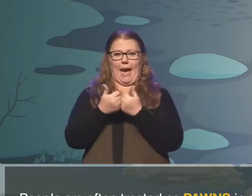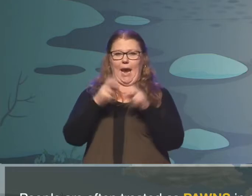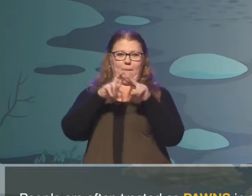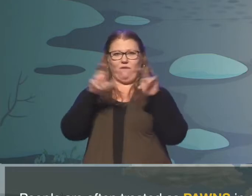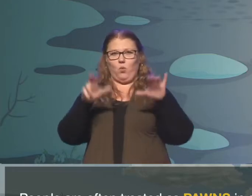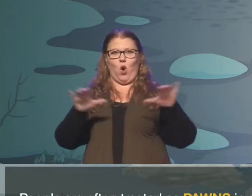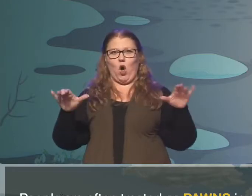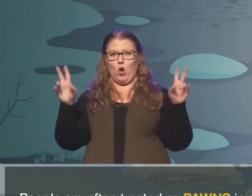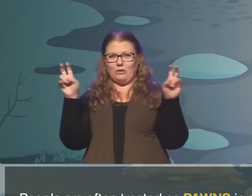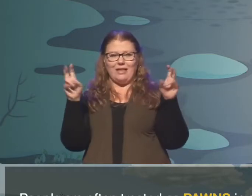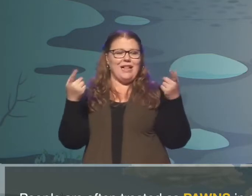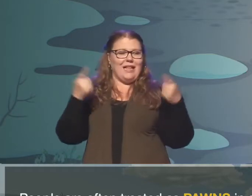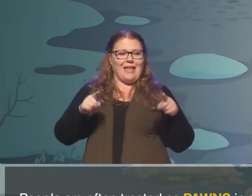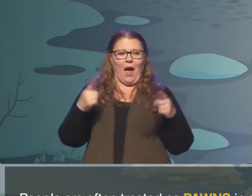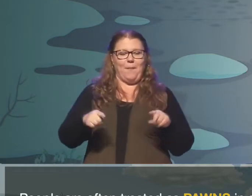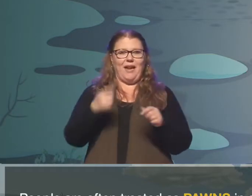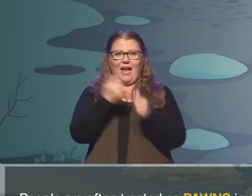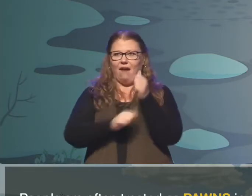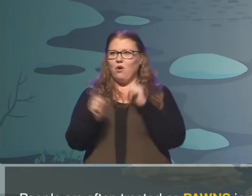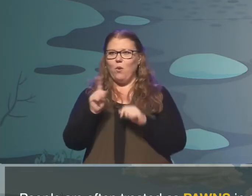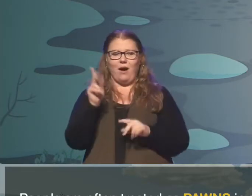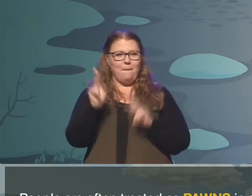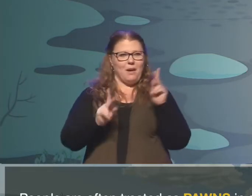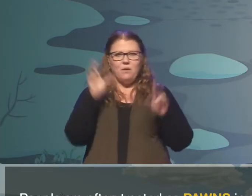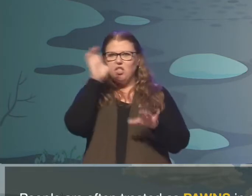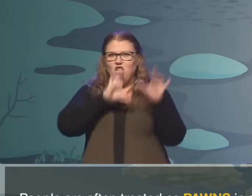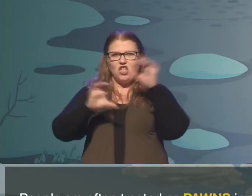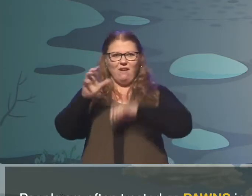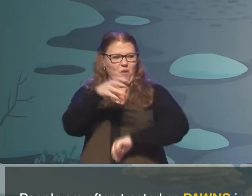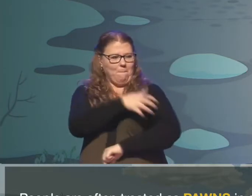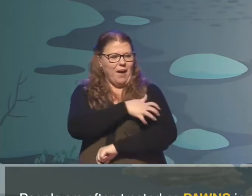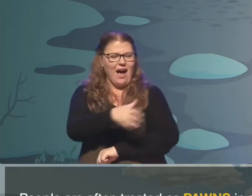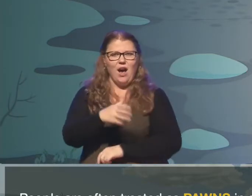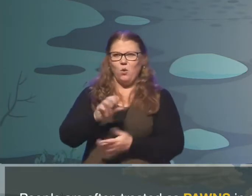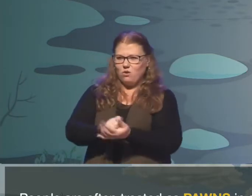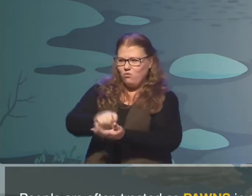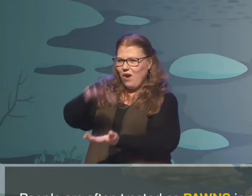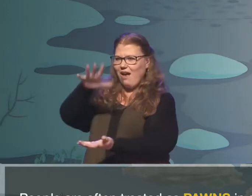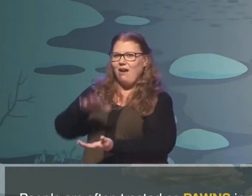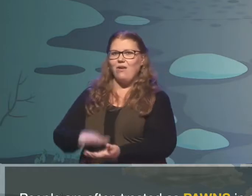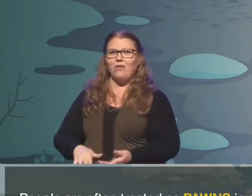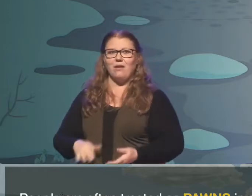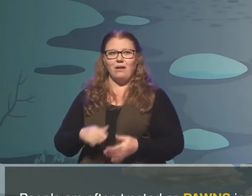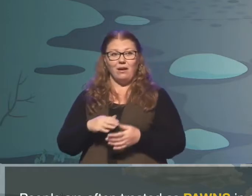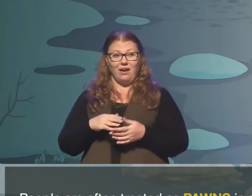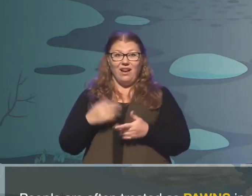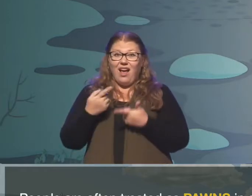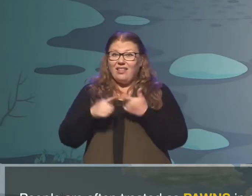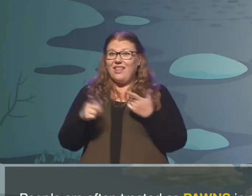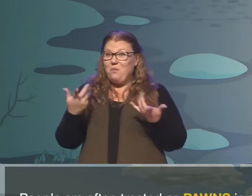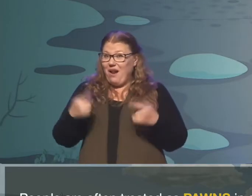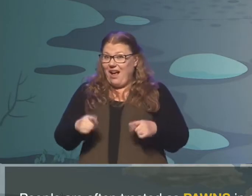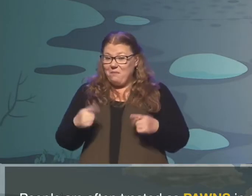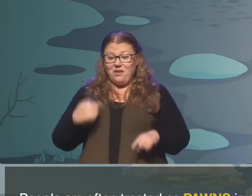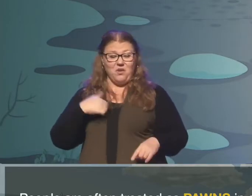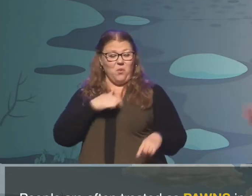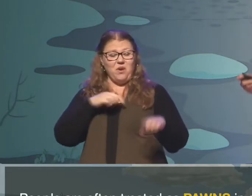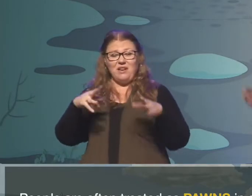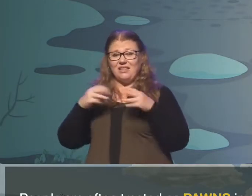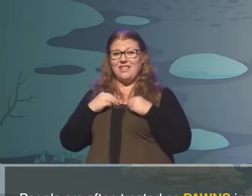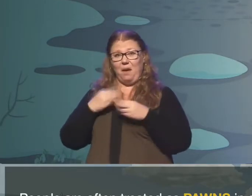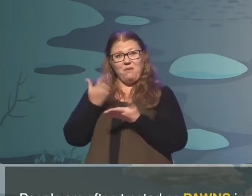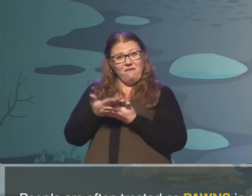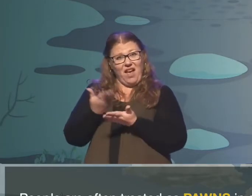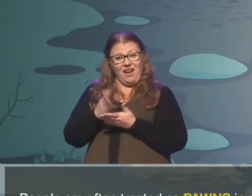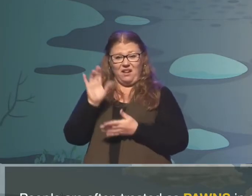taking place everywhere. People looking for power, people looking for wealth. And at the end of the day, we just kind of accept the fact that that's